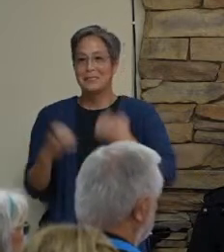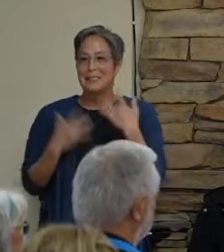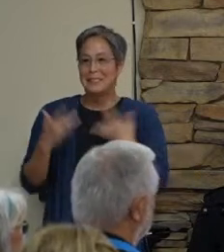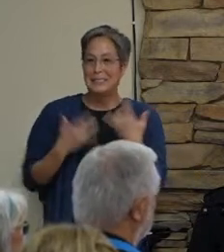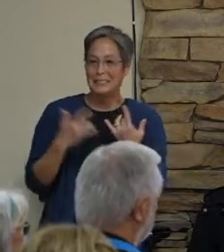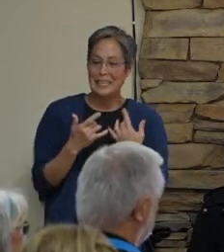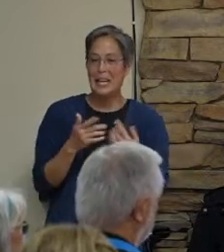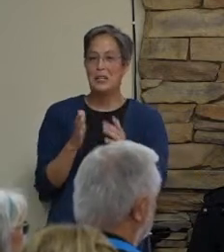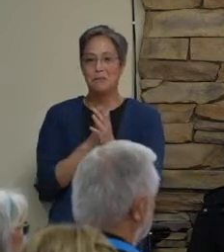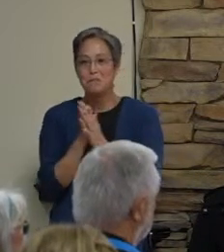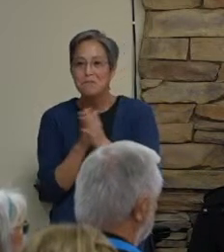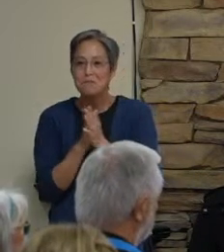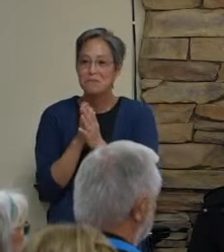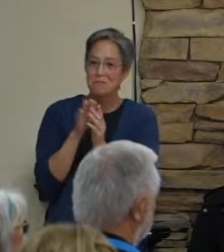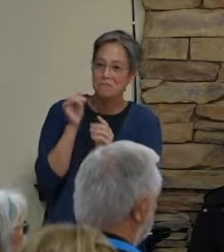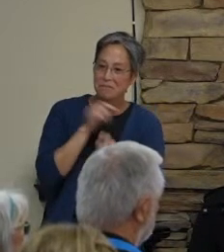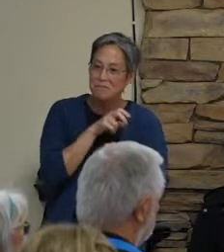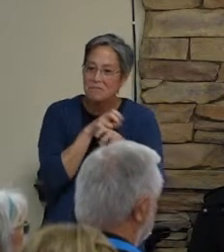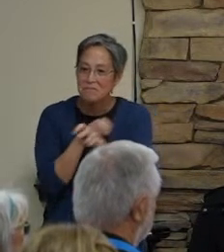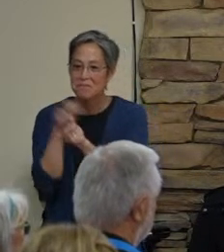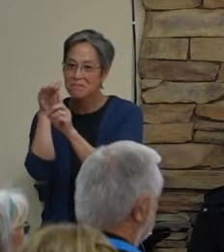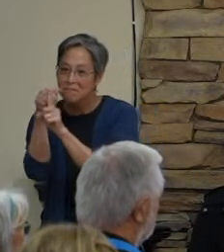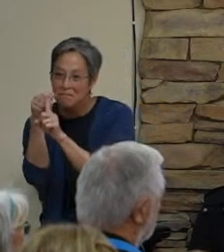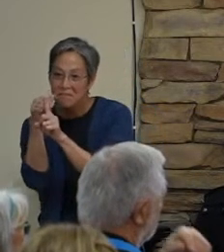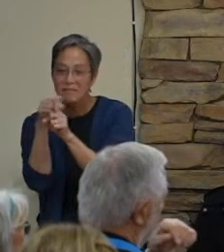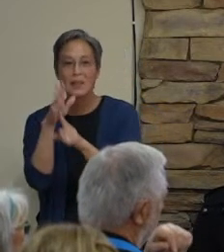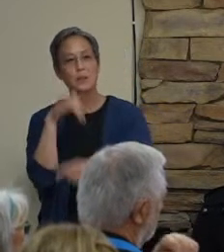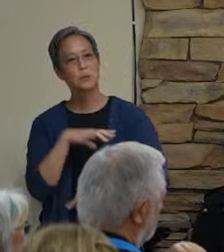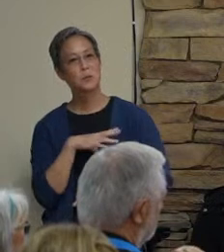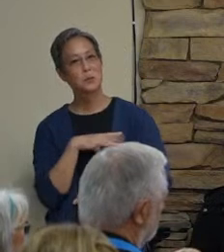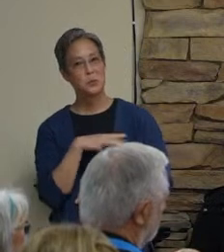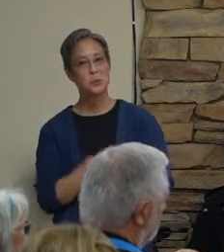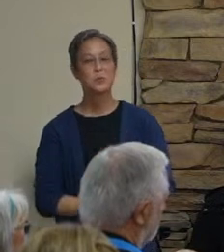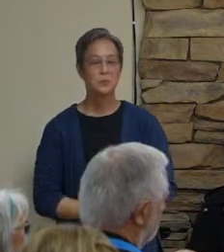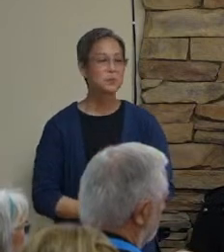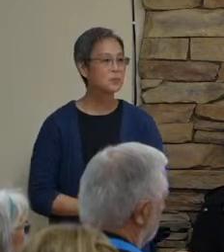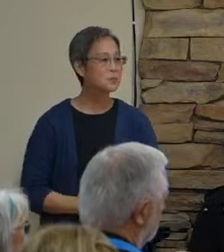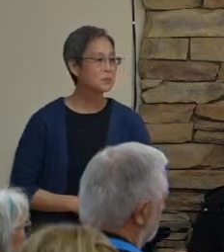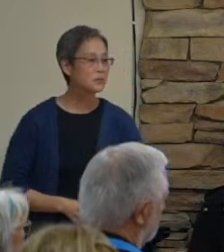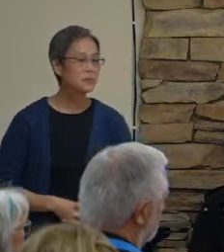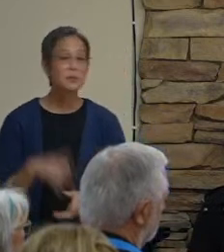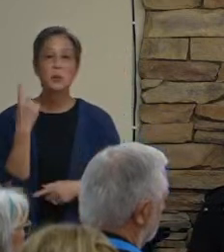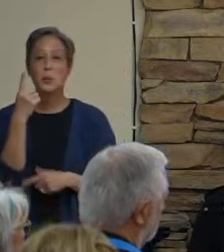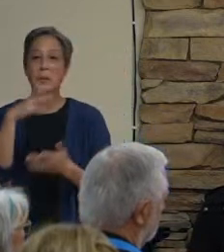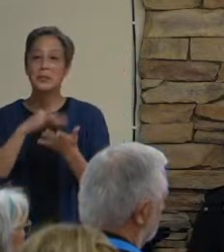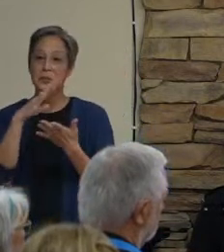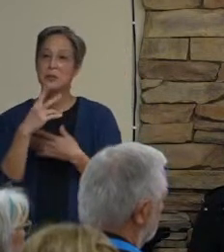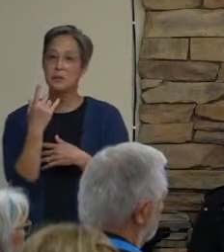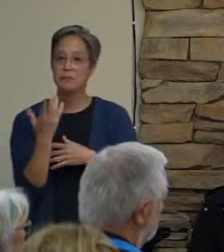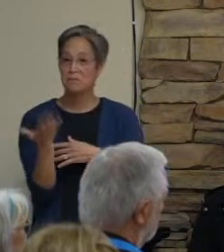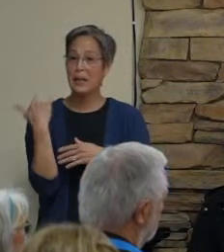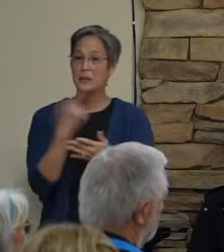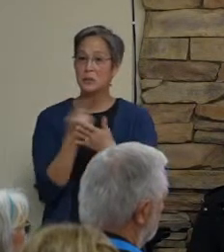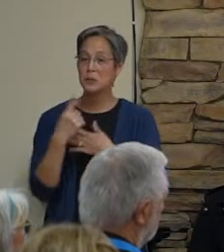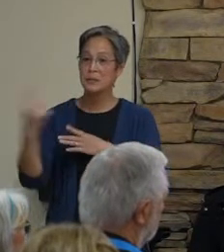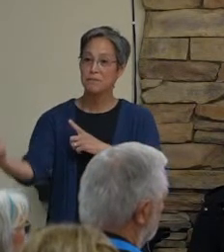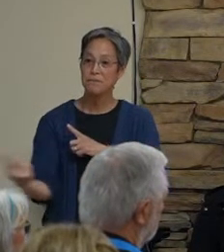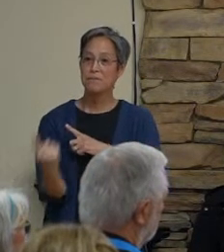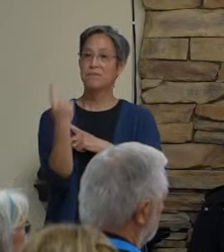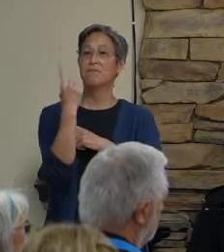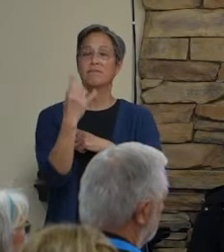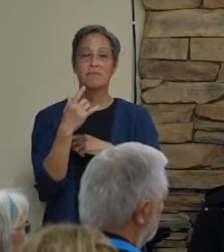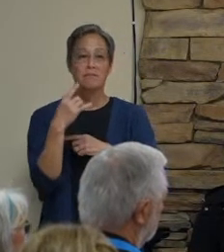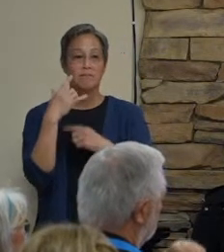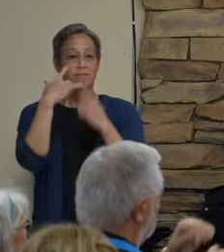enthusiasm has been so cool to see. We had a student come up to us this past week with tears